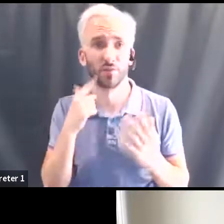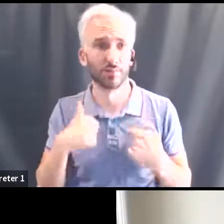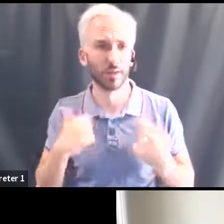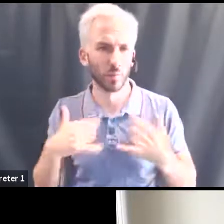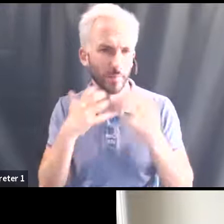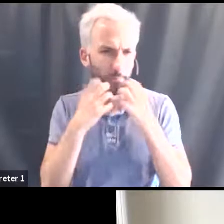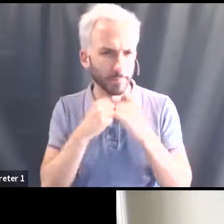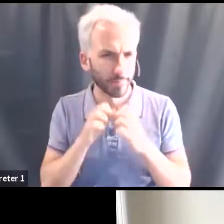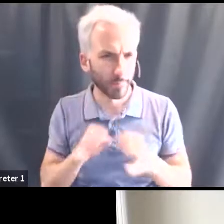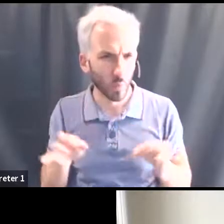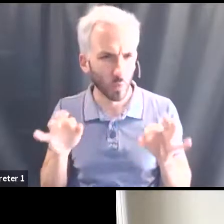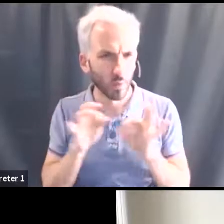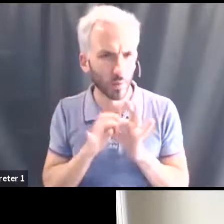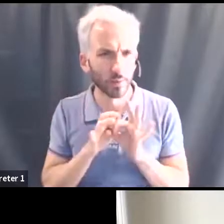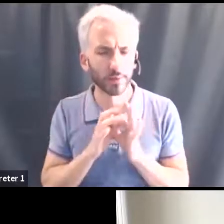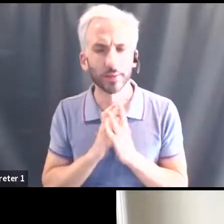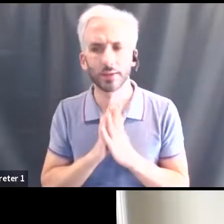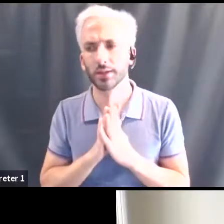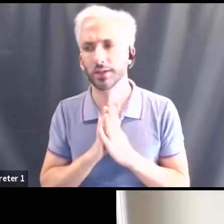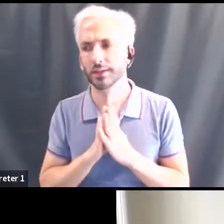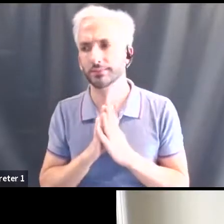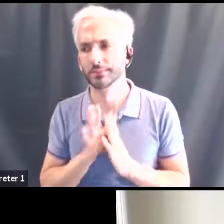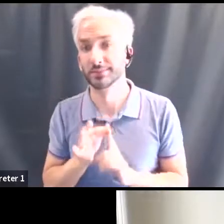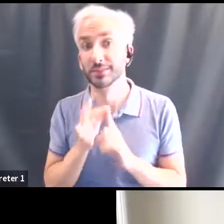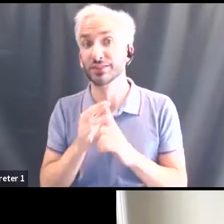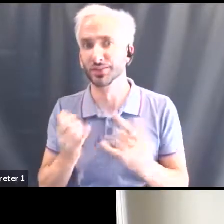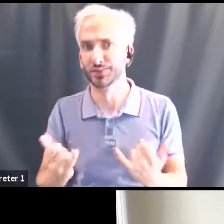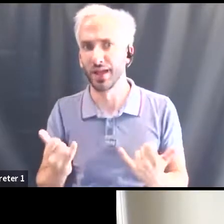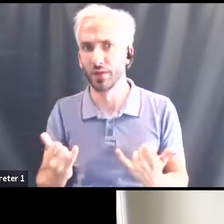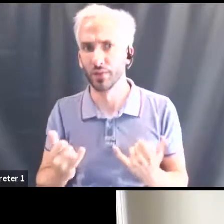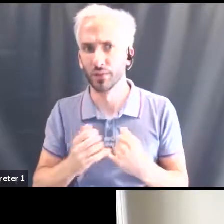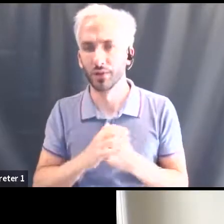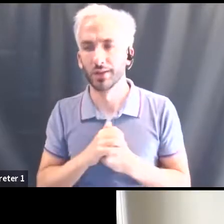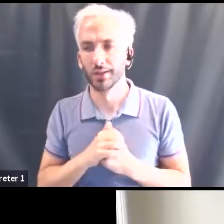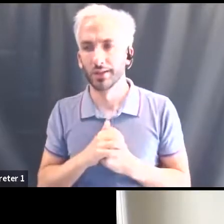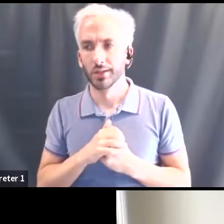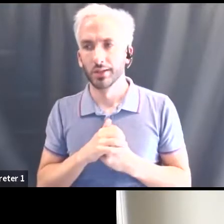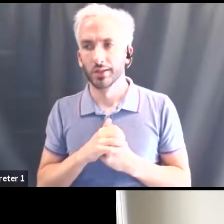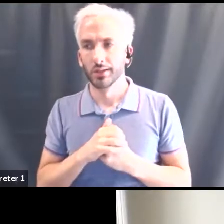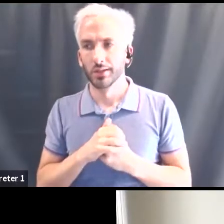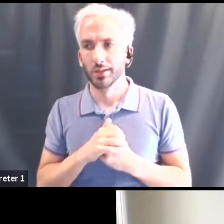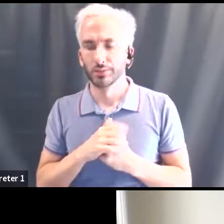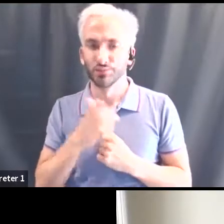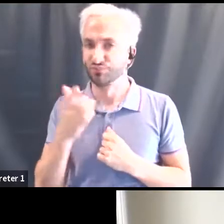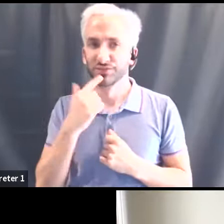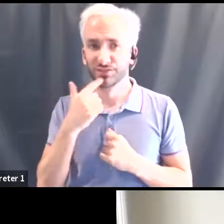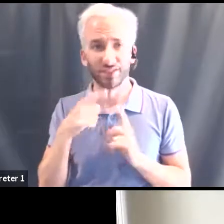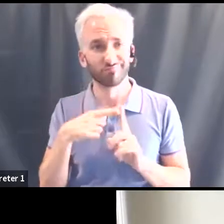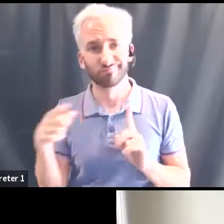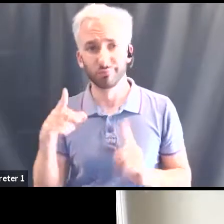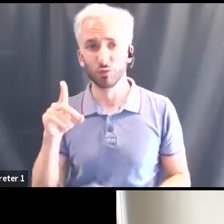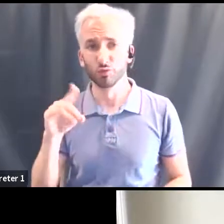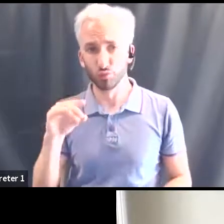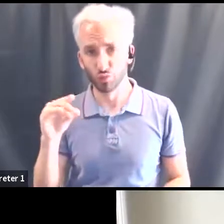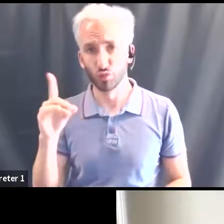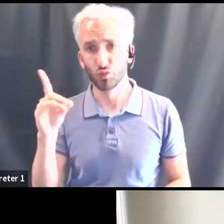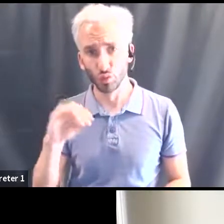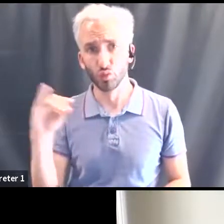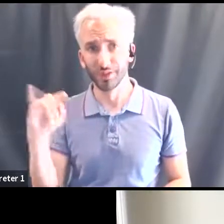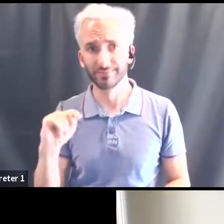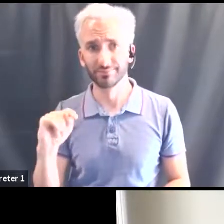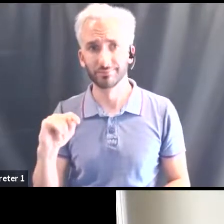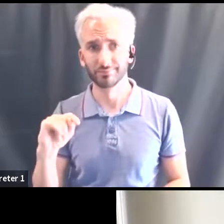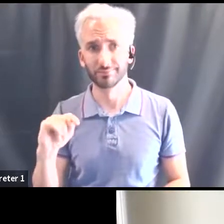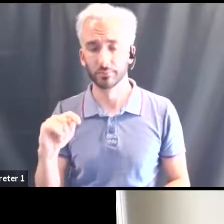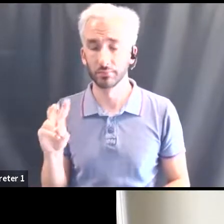many moments of my life, and especially now. And so it's just do the thing. And I think that's what I'm taking away from today. And